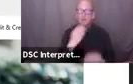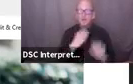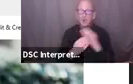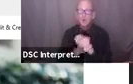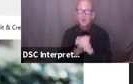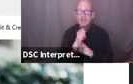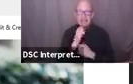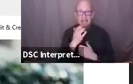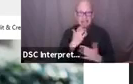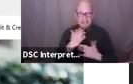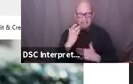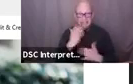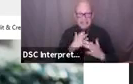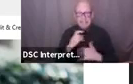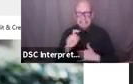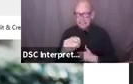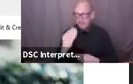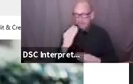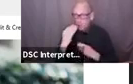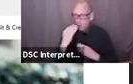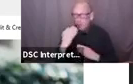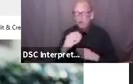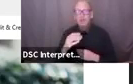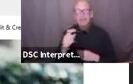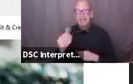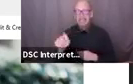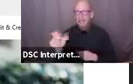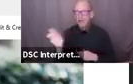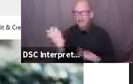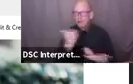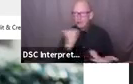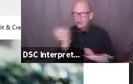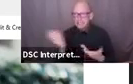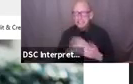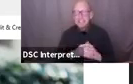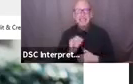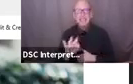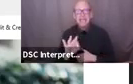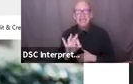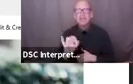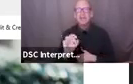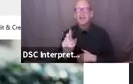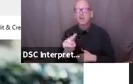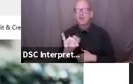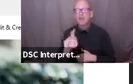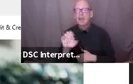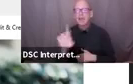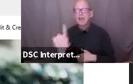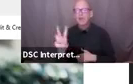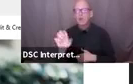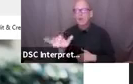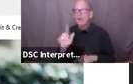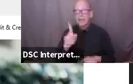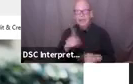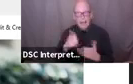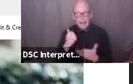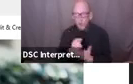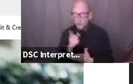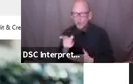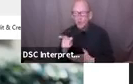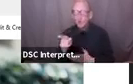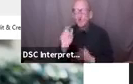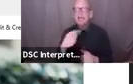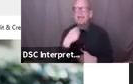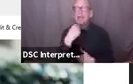insecure, if you need food, if you need other services, if United Way can't help you themselves, they can direct